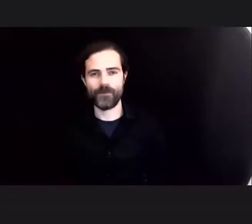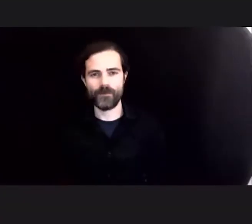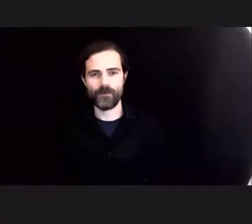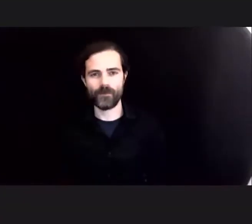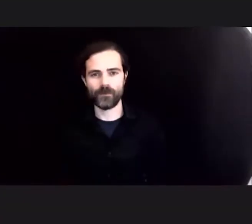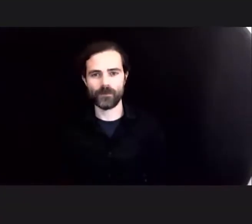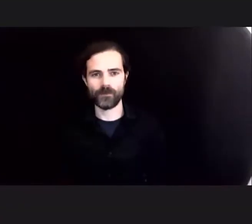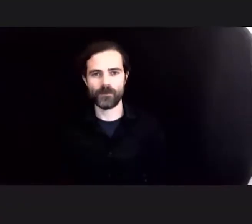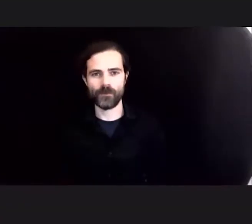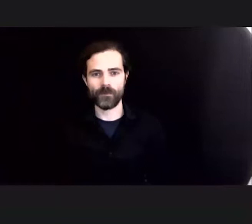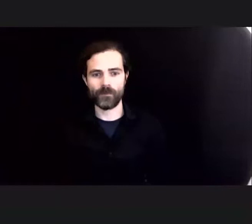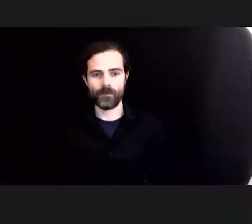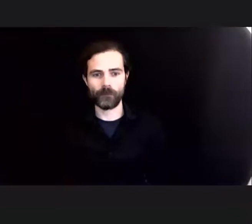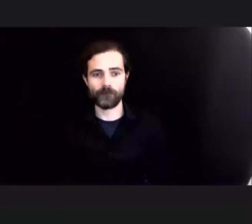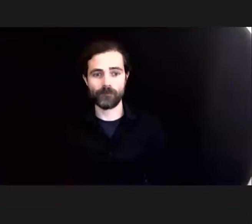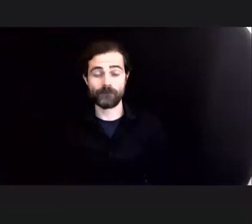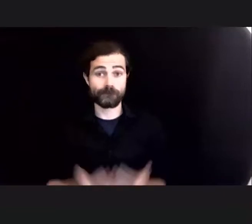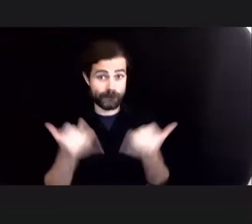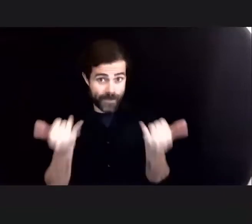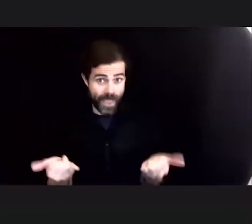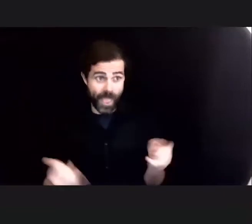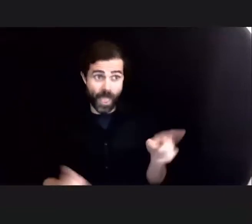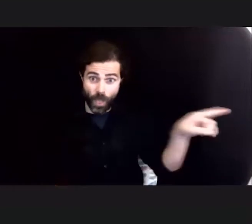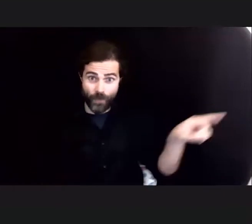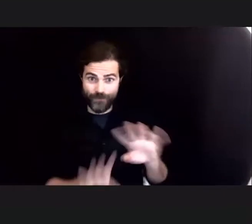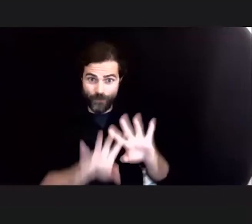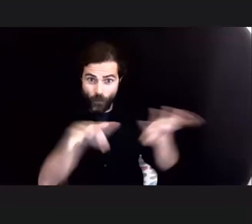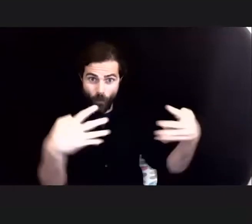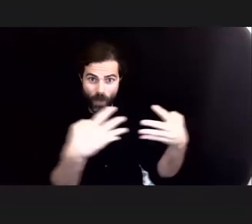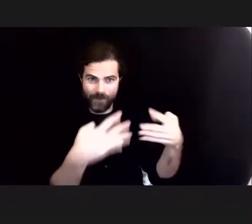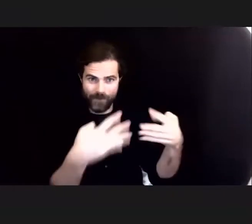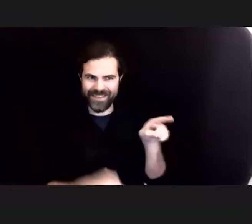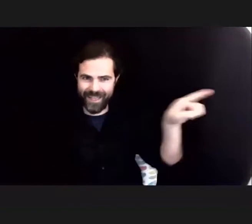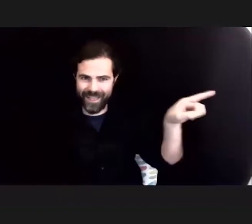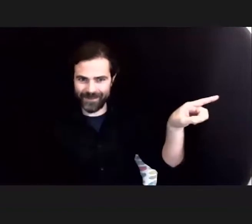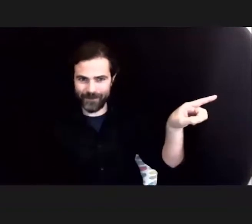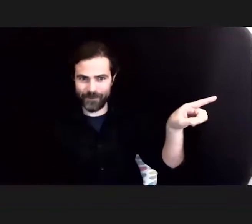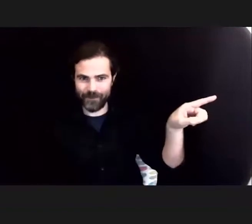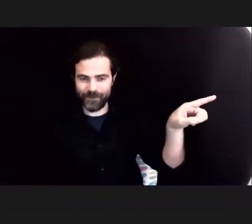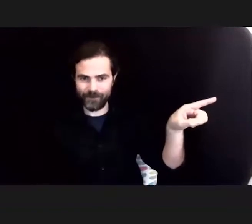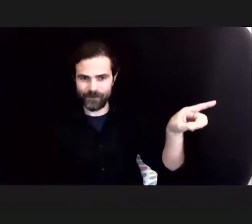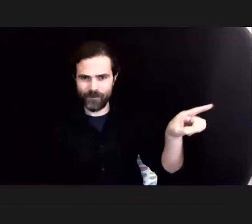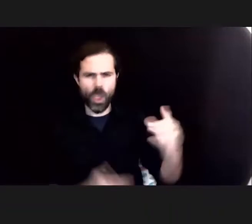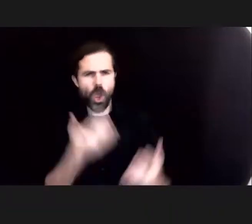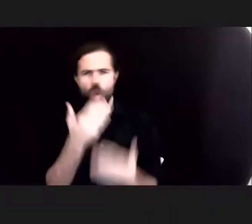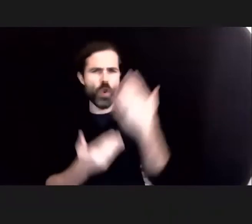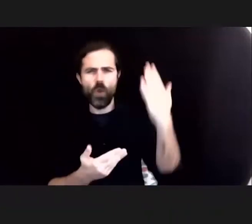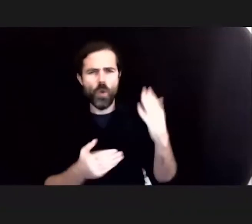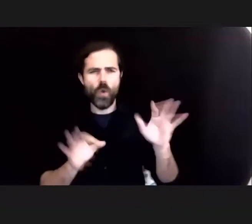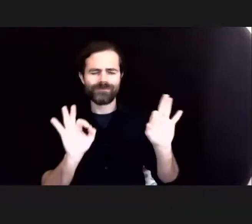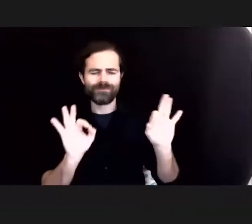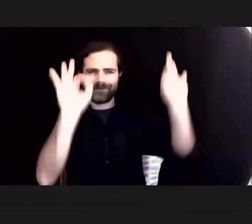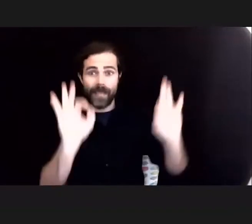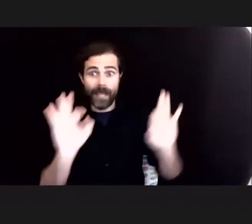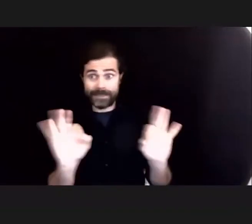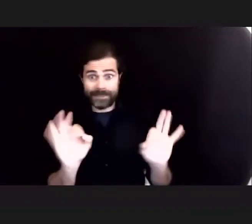Now, we are on the accessibility website, where a new version is being prepared at the moment to host all of the activities that we will share